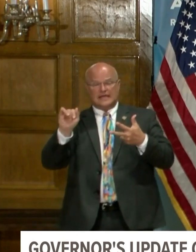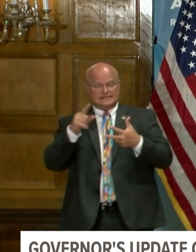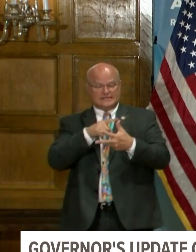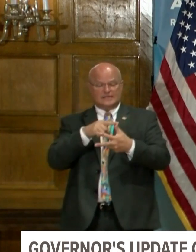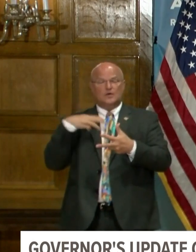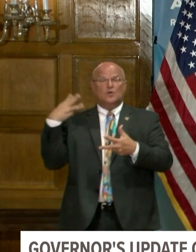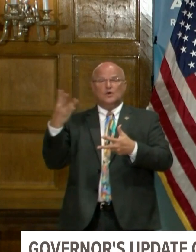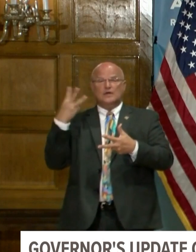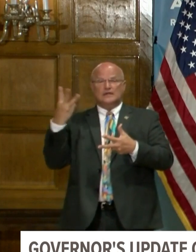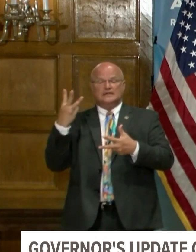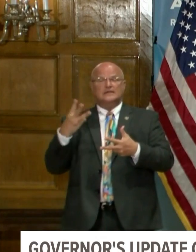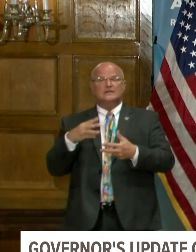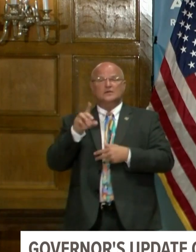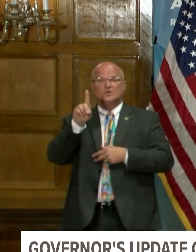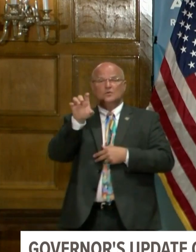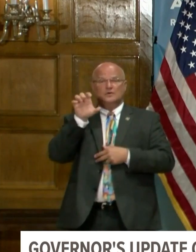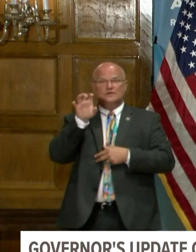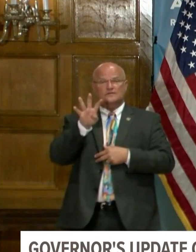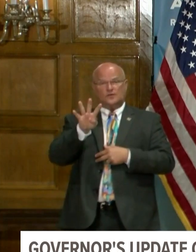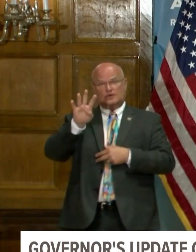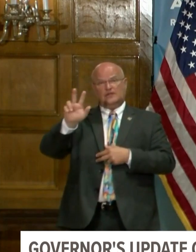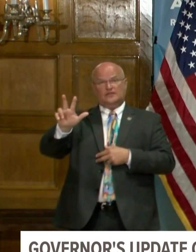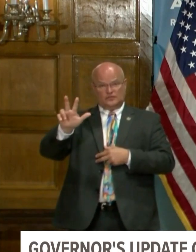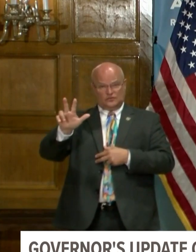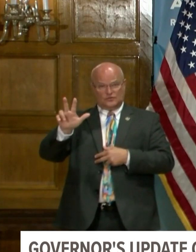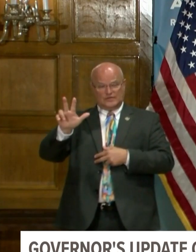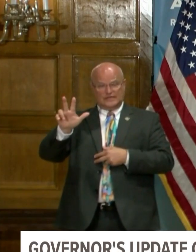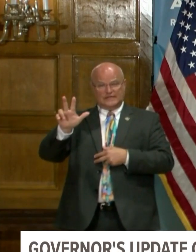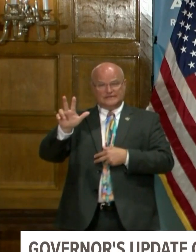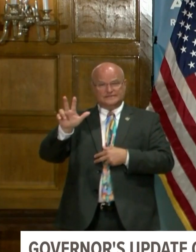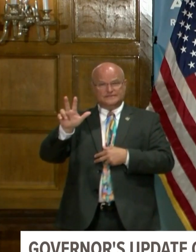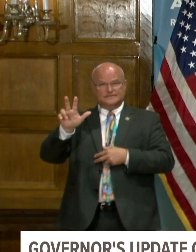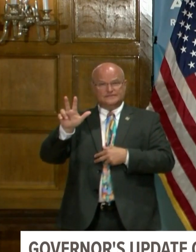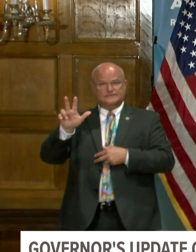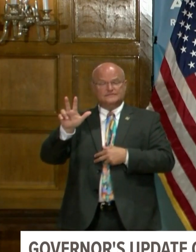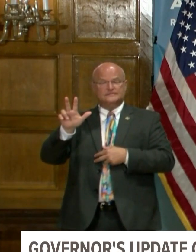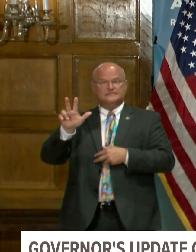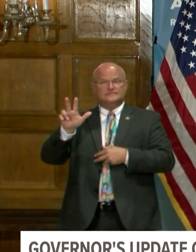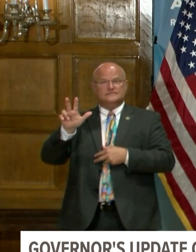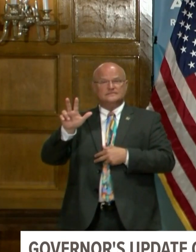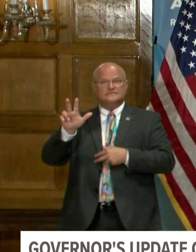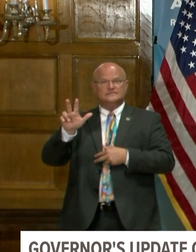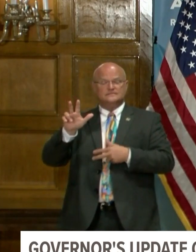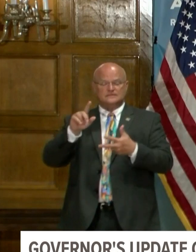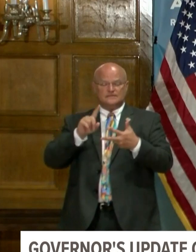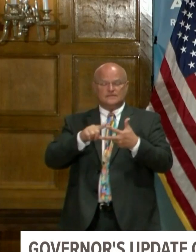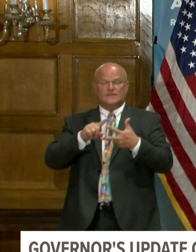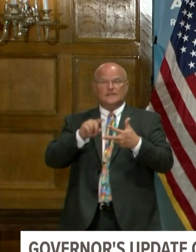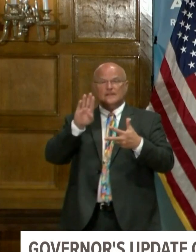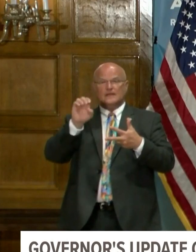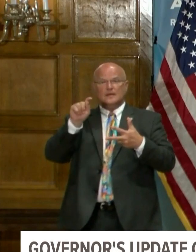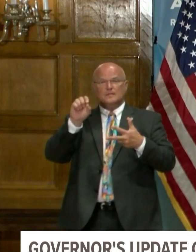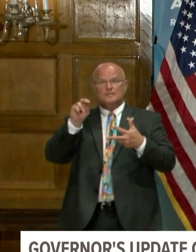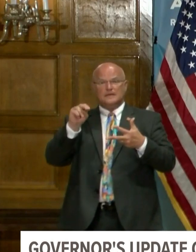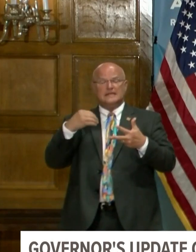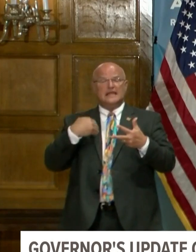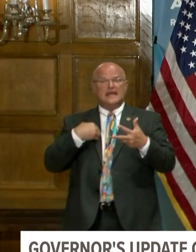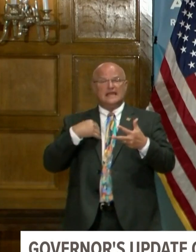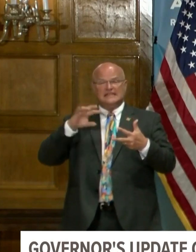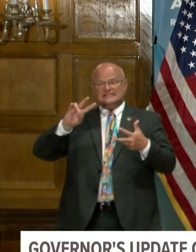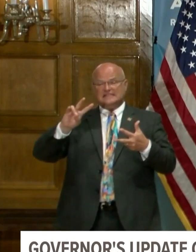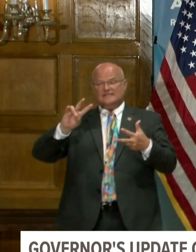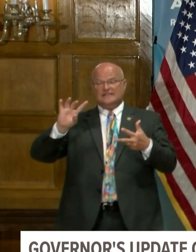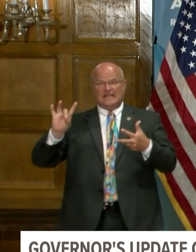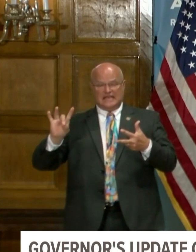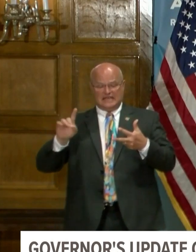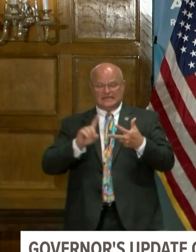Washington County had 143 of the cases. Benton County had